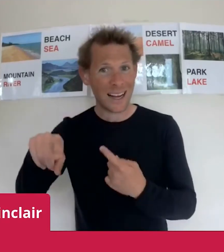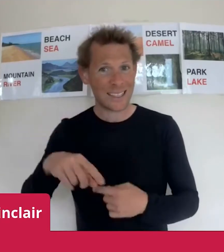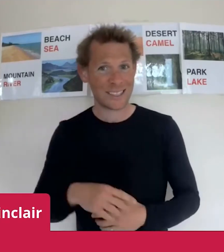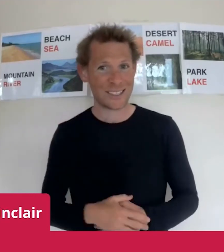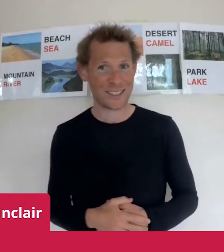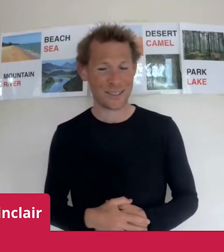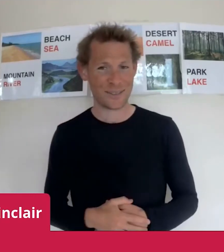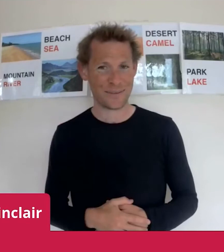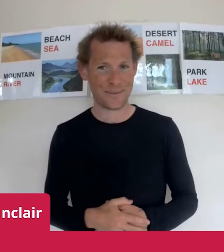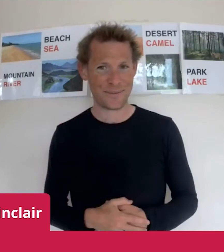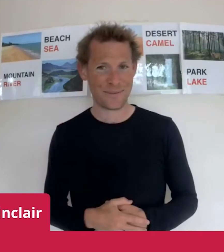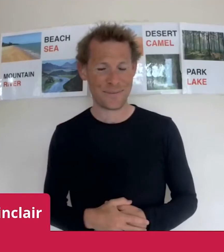And the answer is